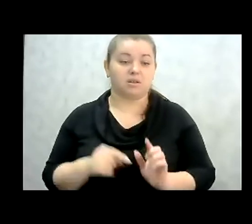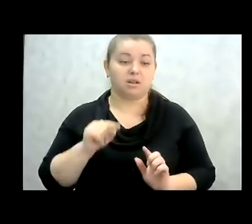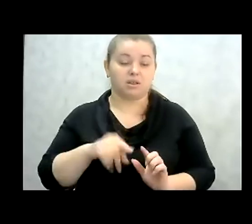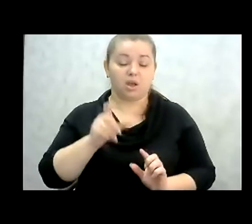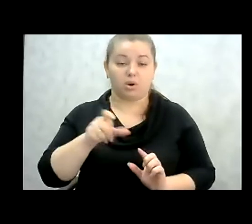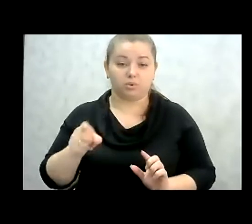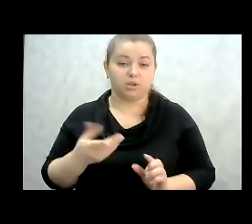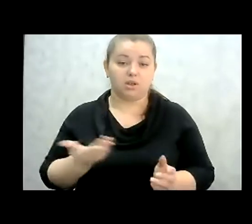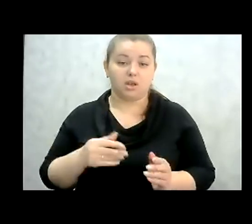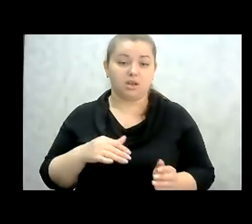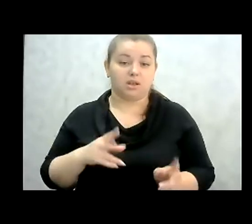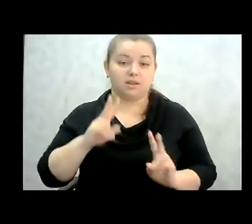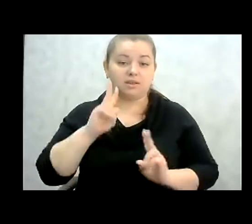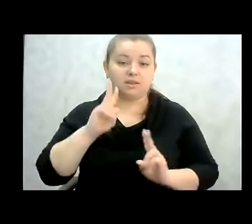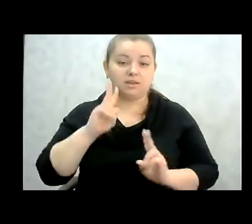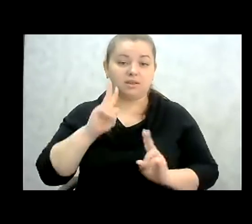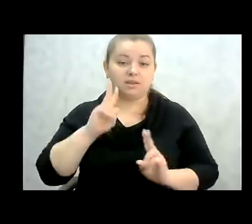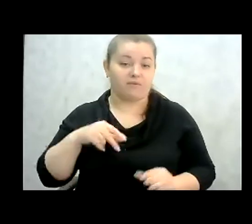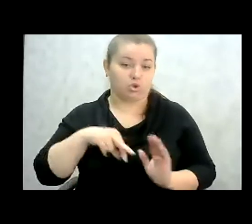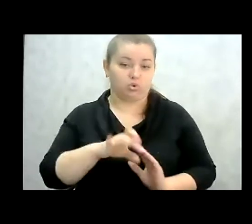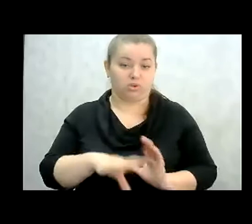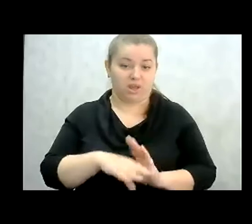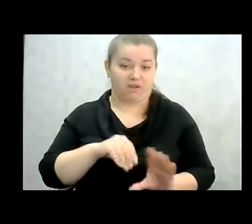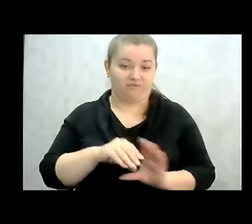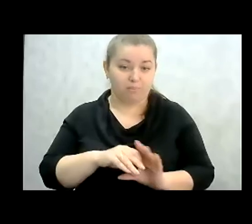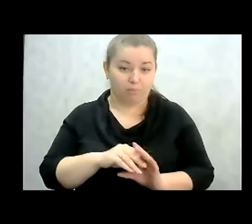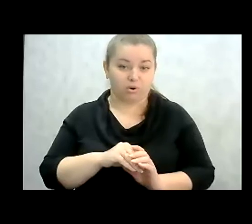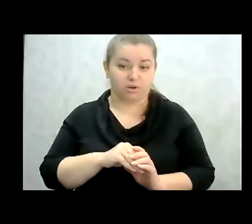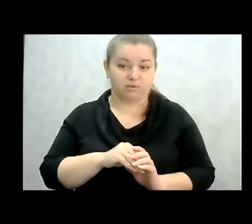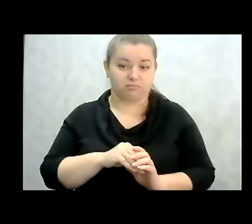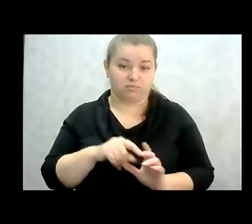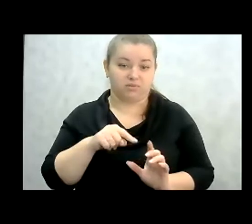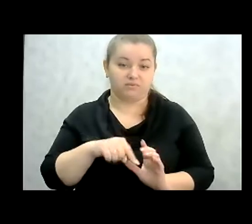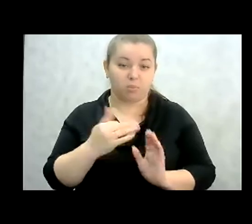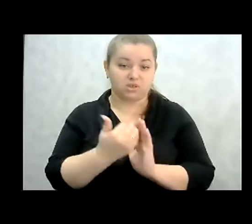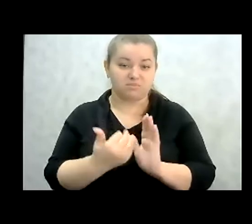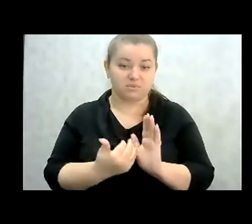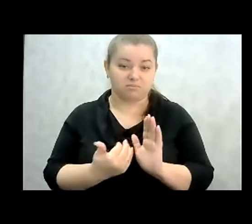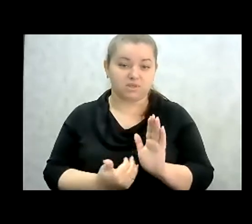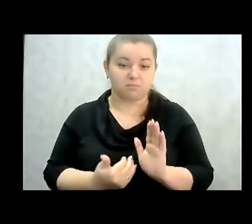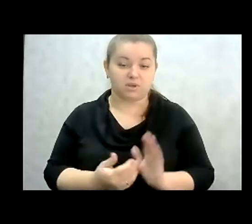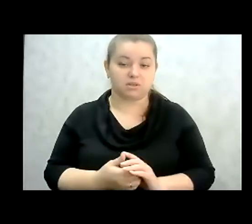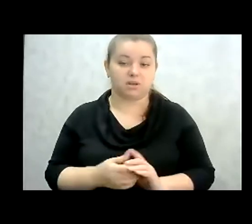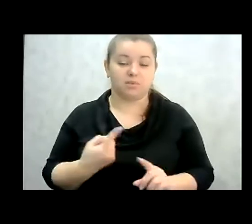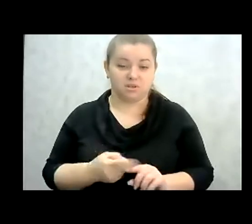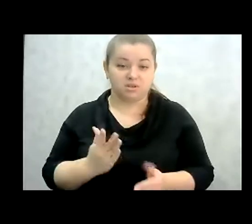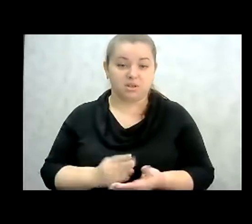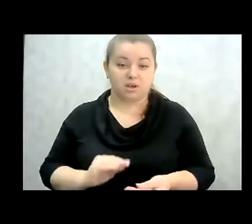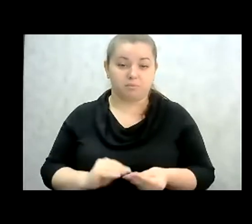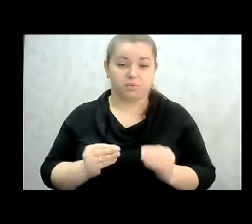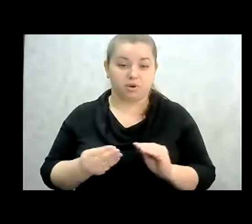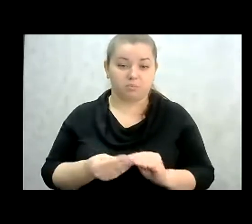on their slates have individuals who don't have the slightest idea about what positions they run